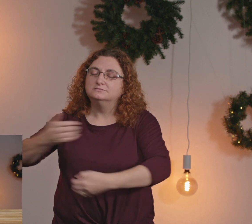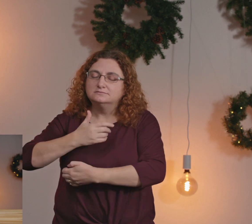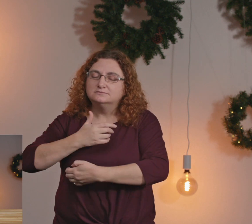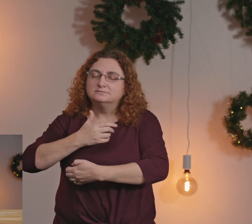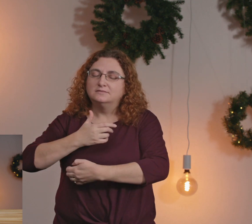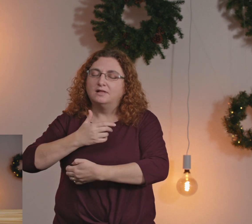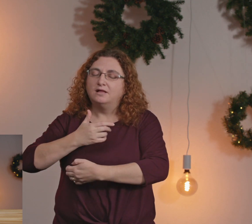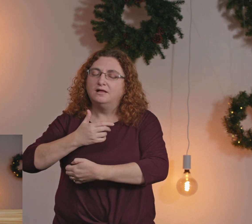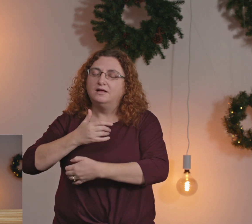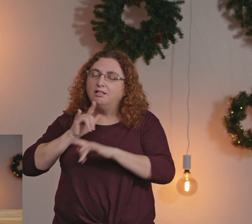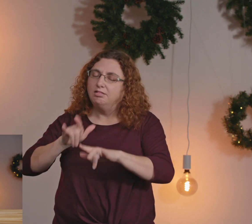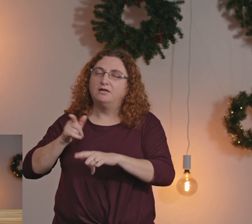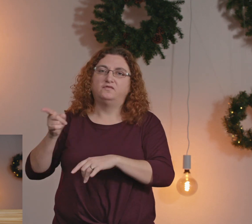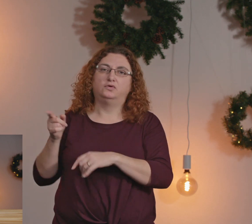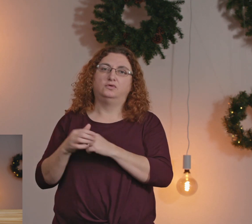to love her,